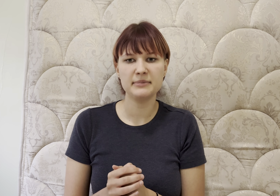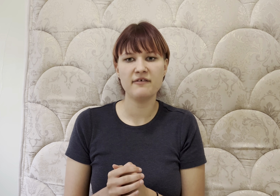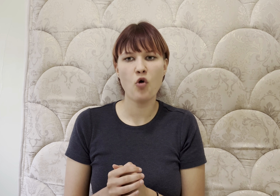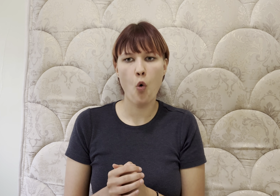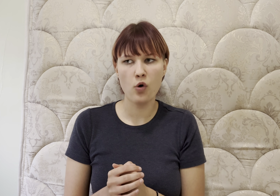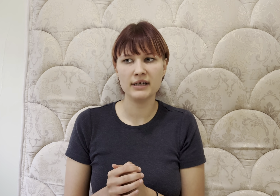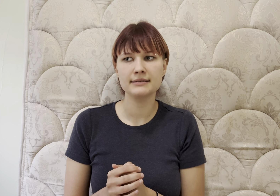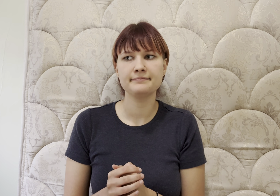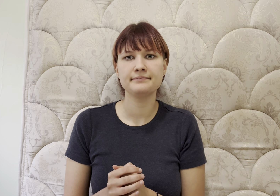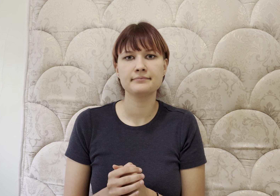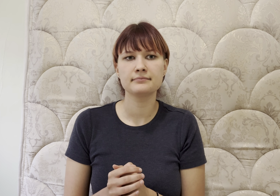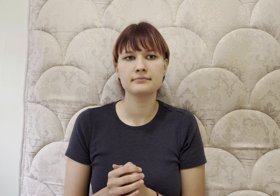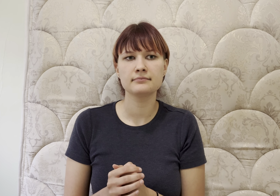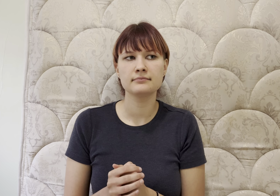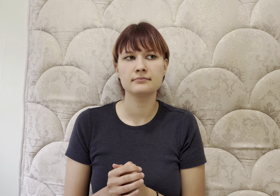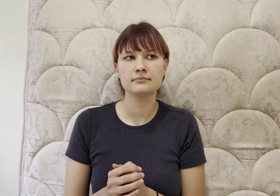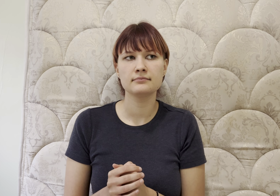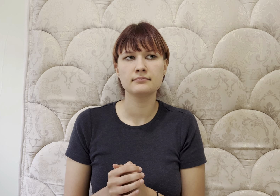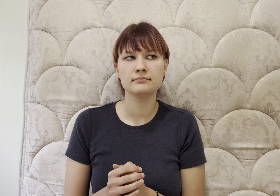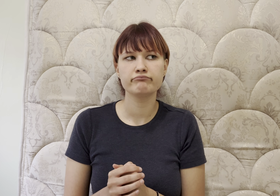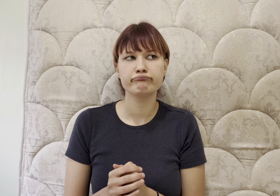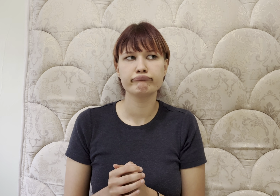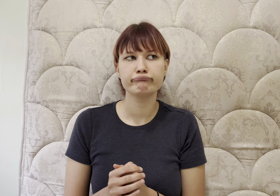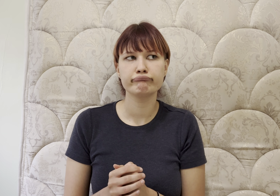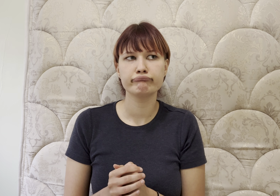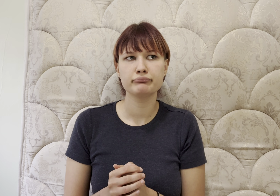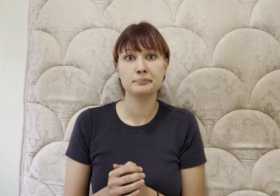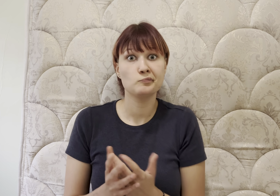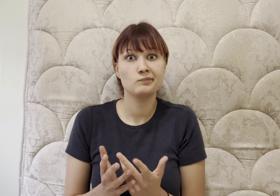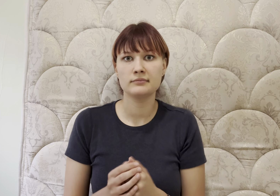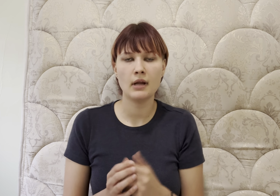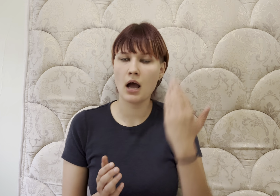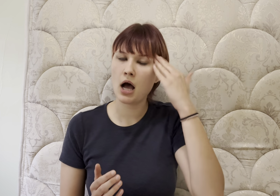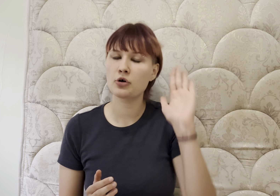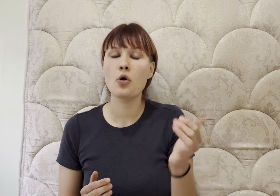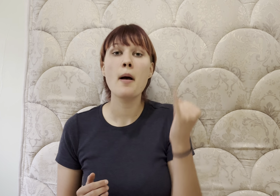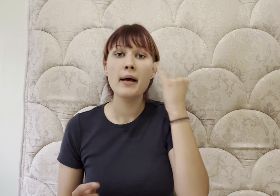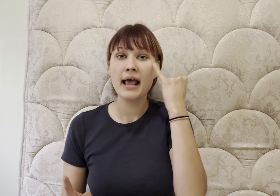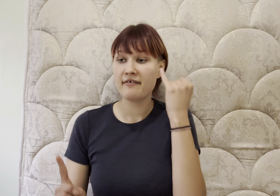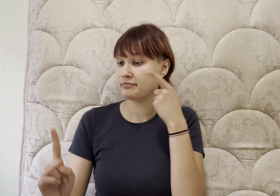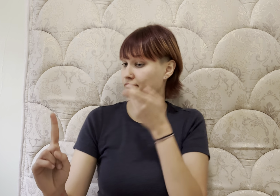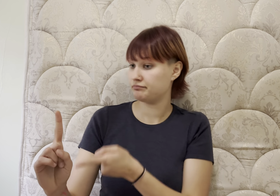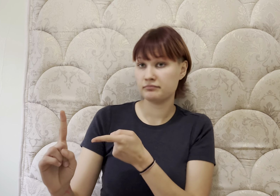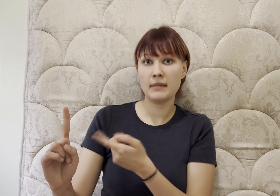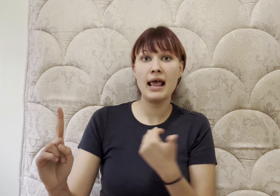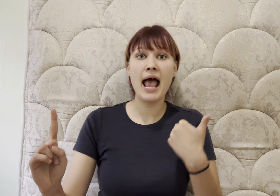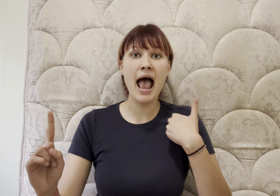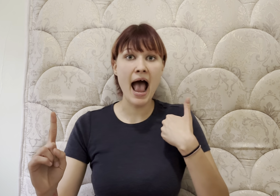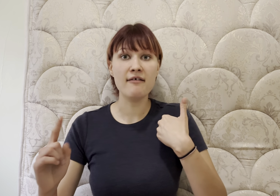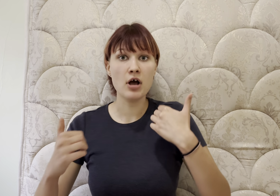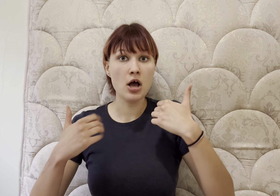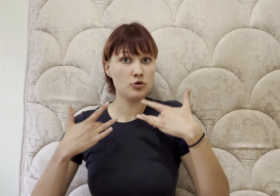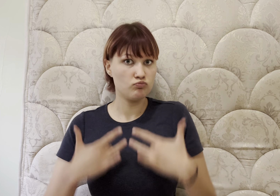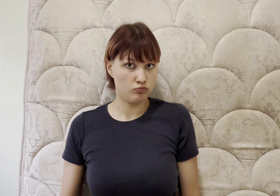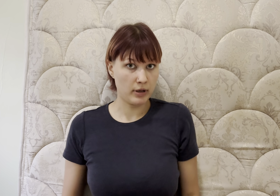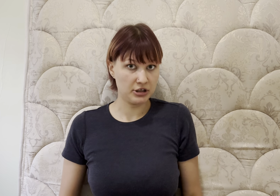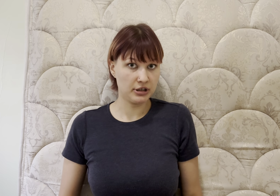times that language involves absolute terms. Always, never, every time, everyone. So for